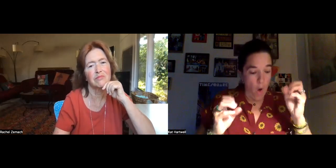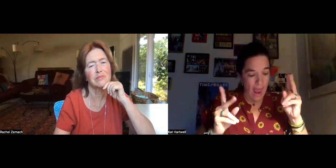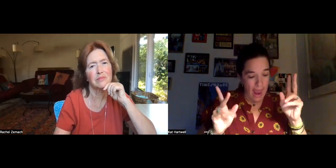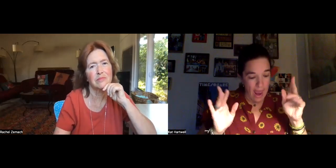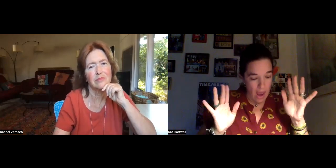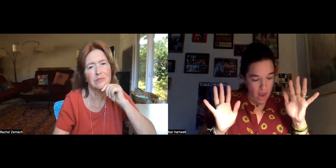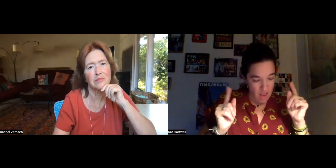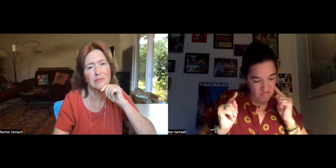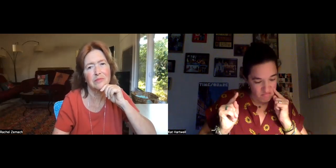Okay.